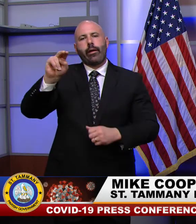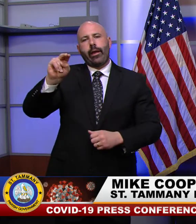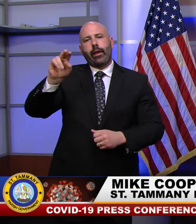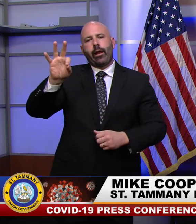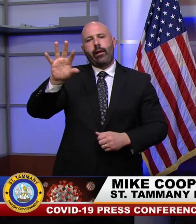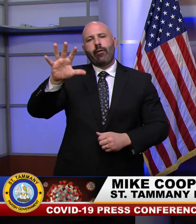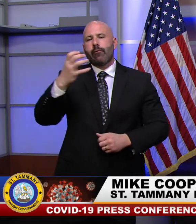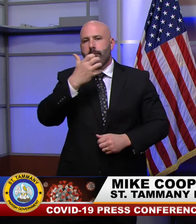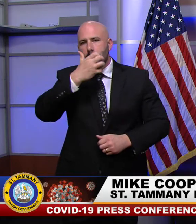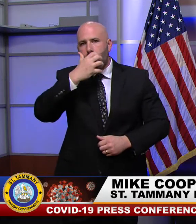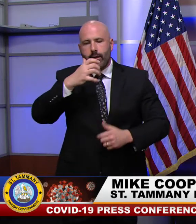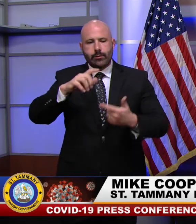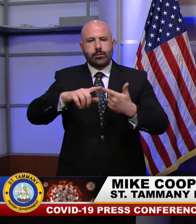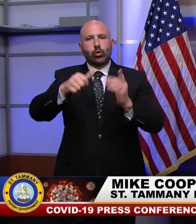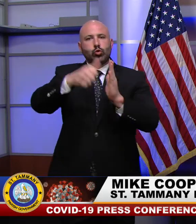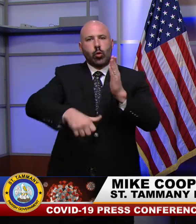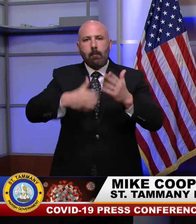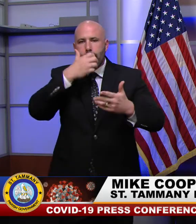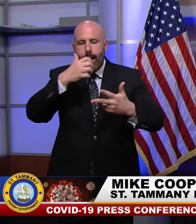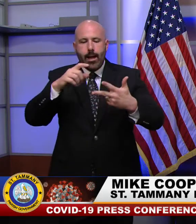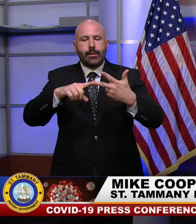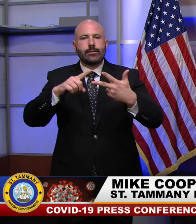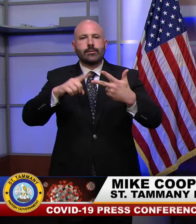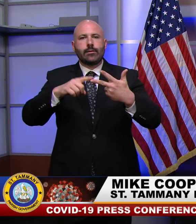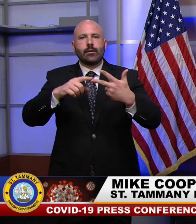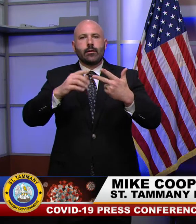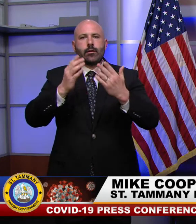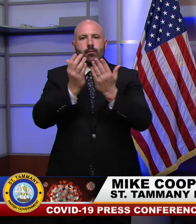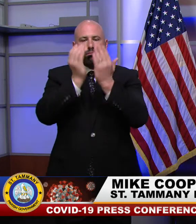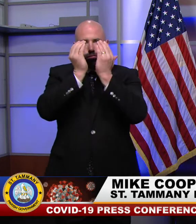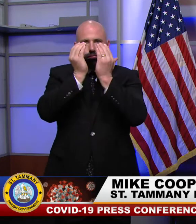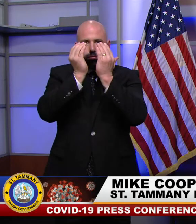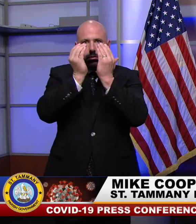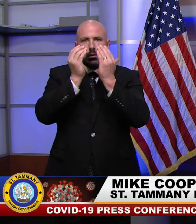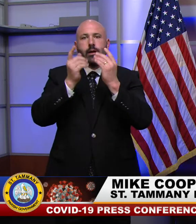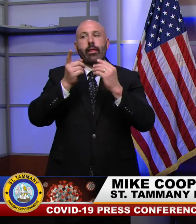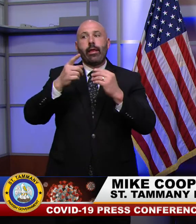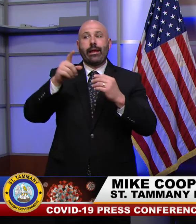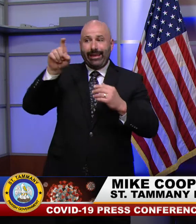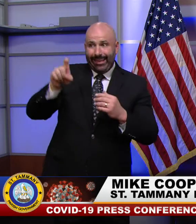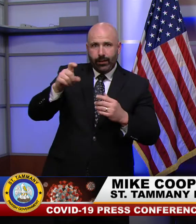surgical masks, or face shields may call